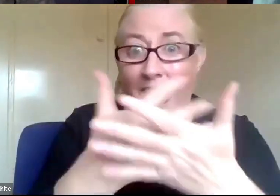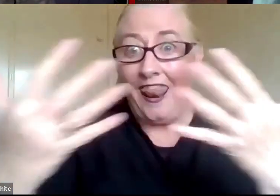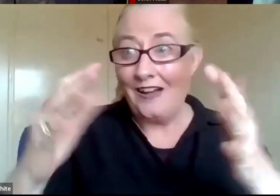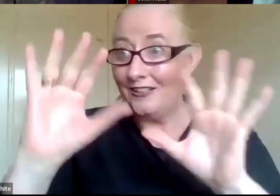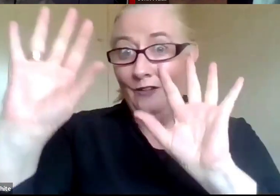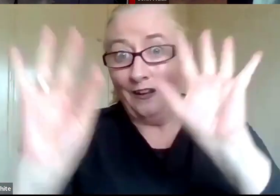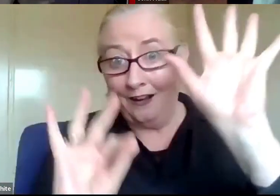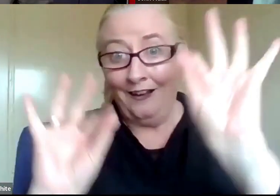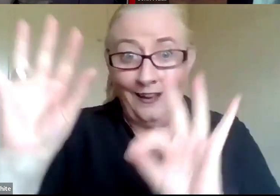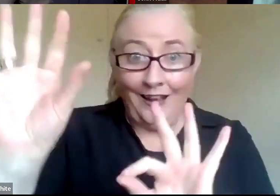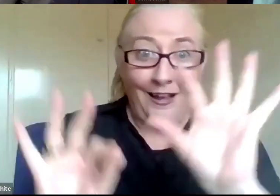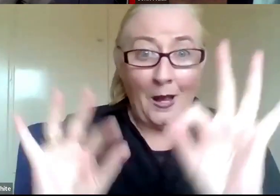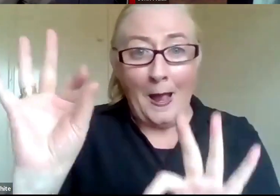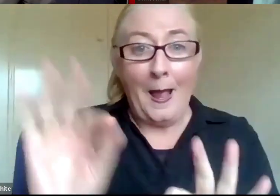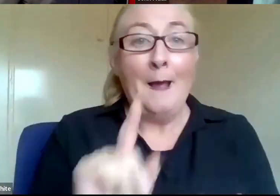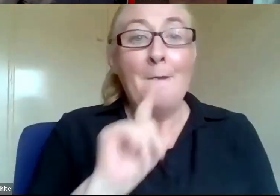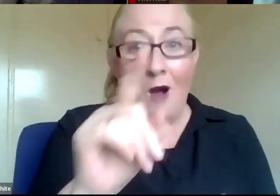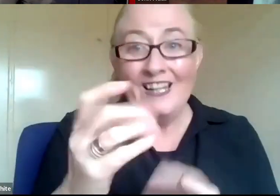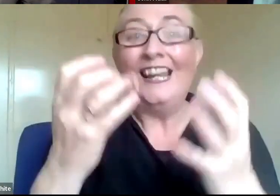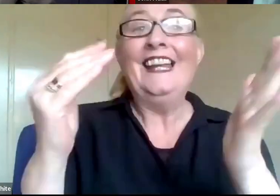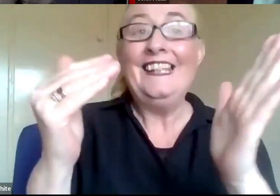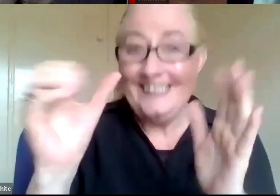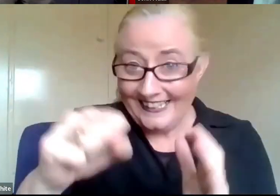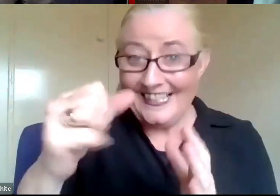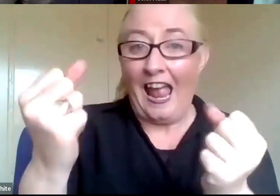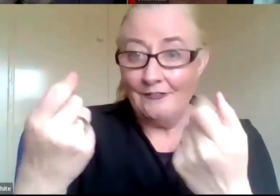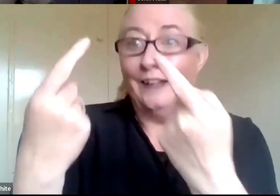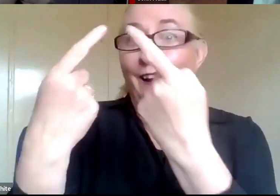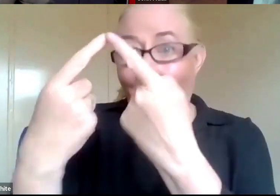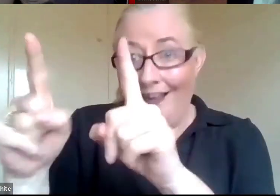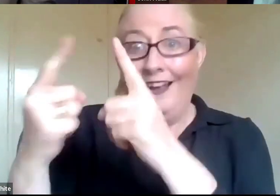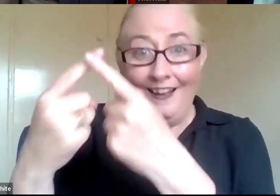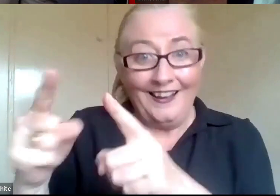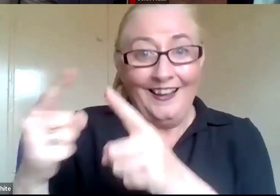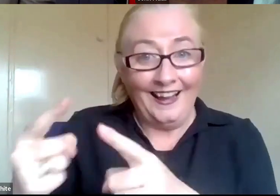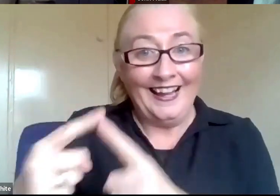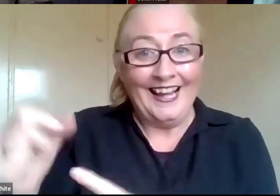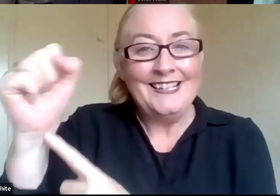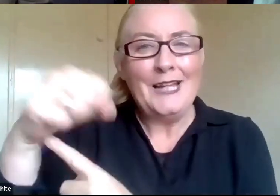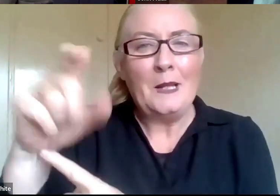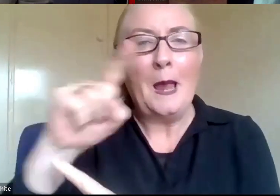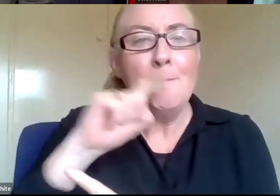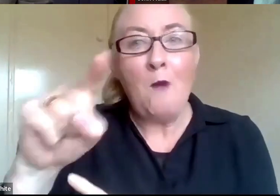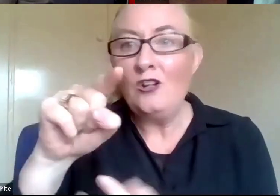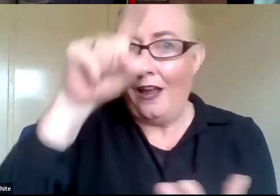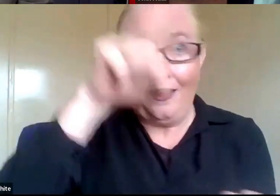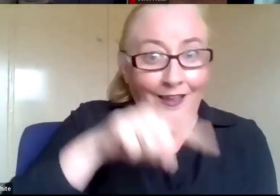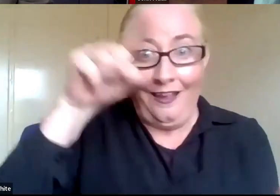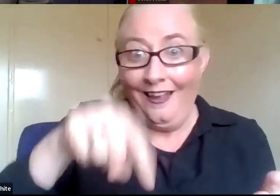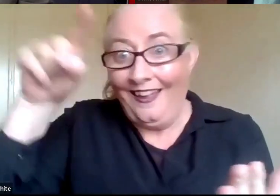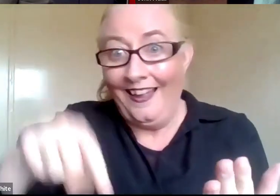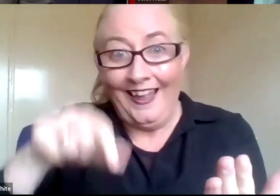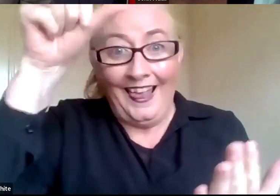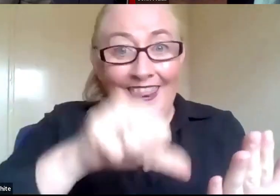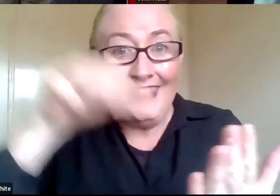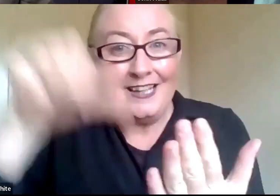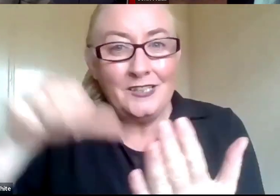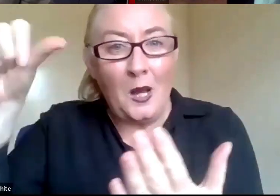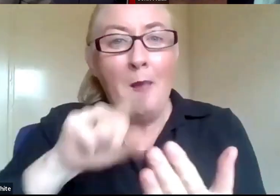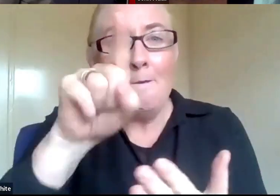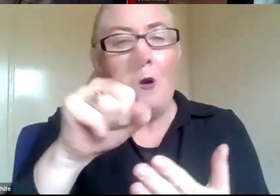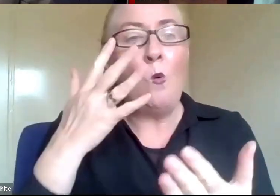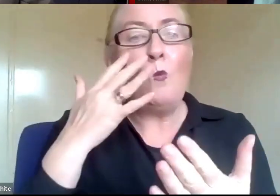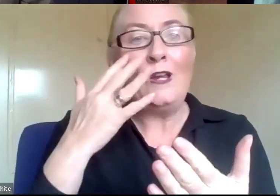there does emerge from the world's study of leadership certain qualities